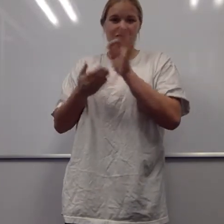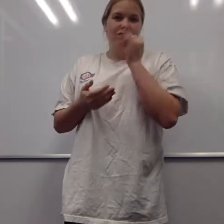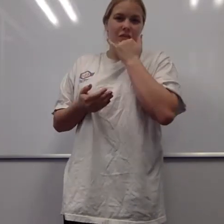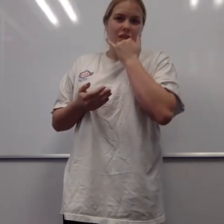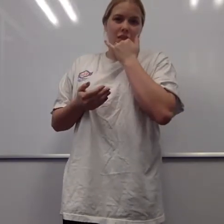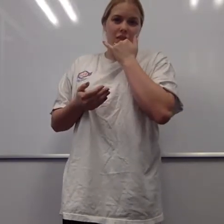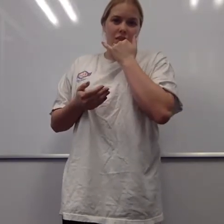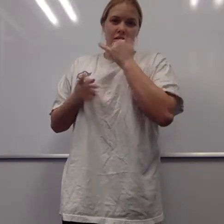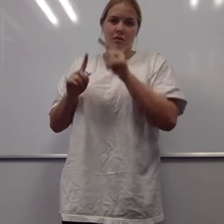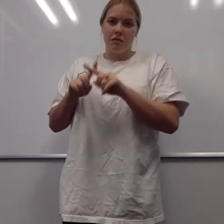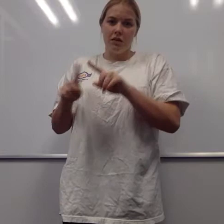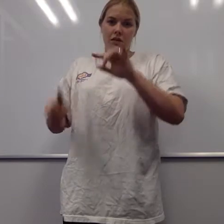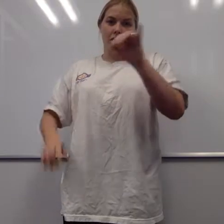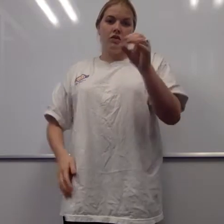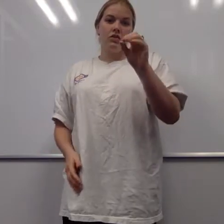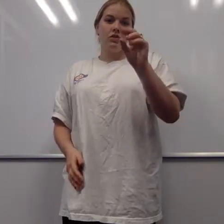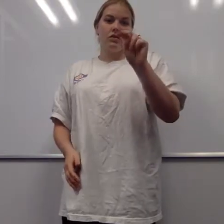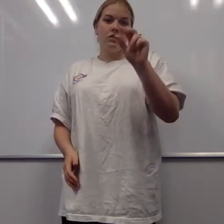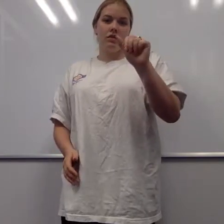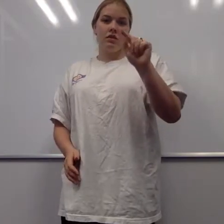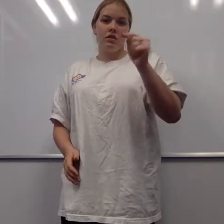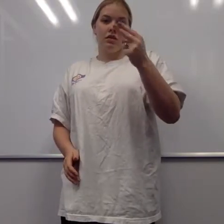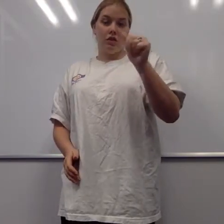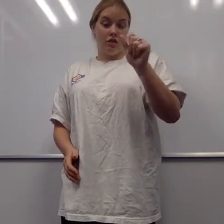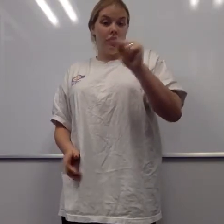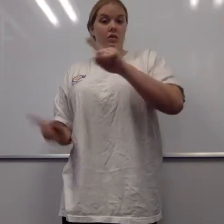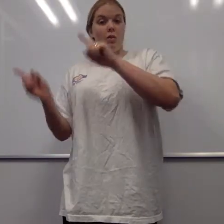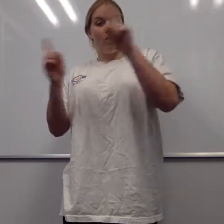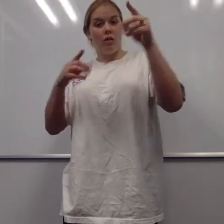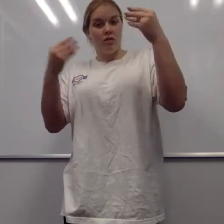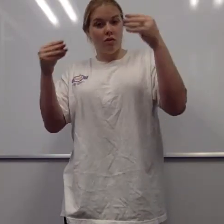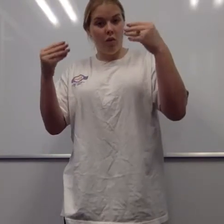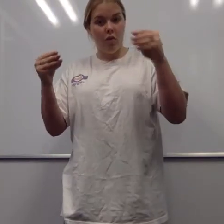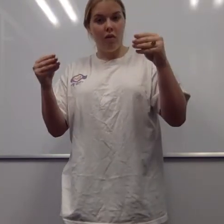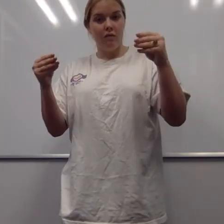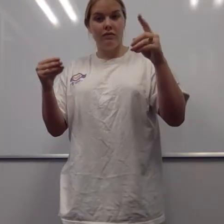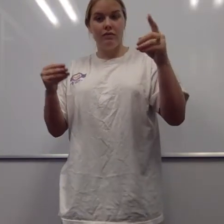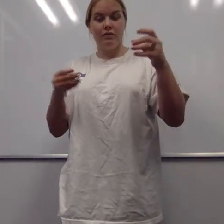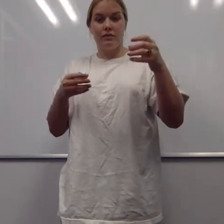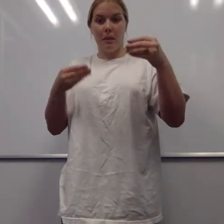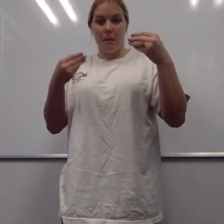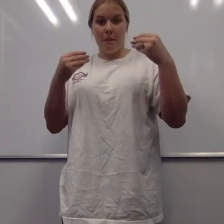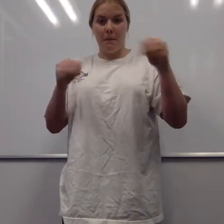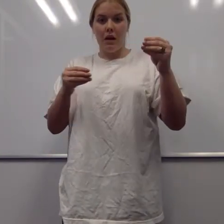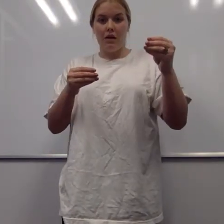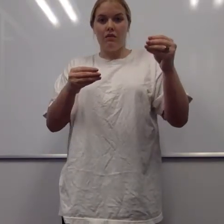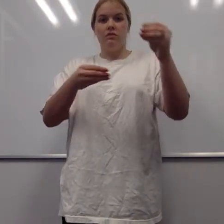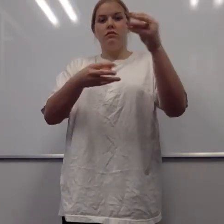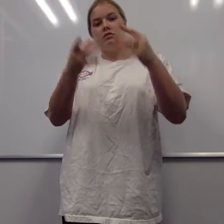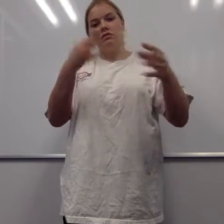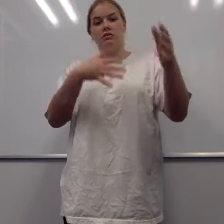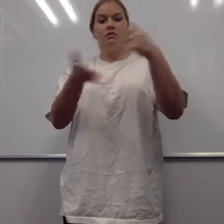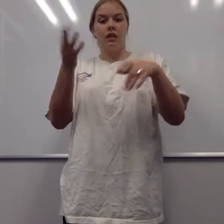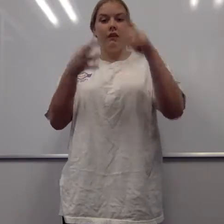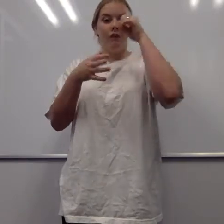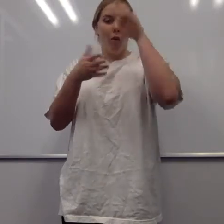Jonathan insisted on paying, so he went to the store and bought something he didn't need to make change. But when he